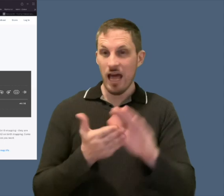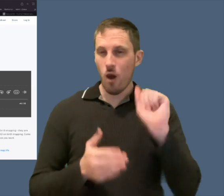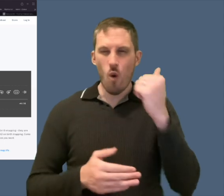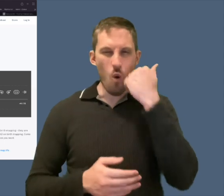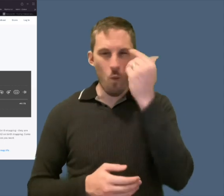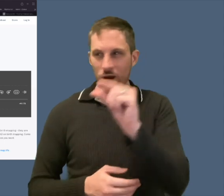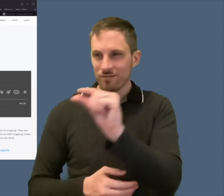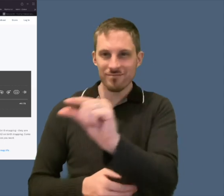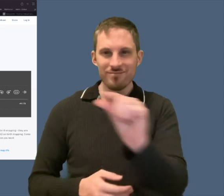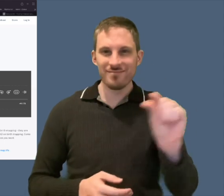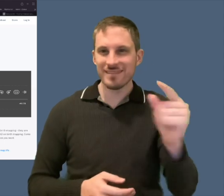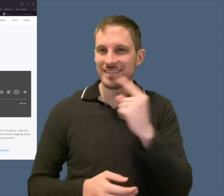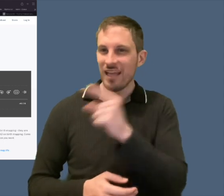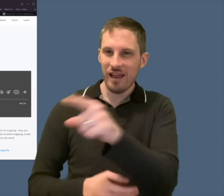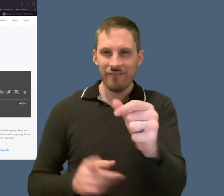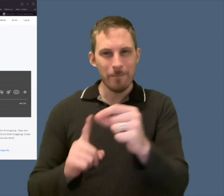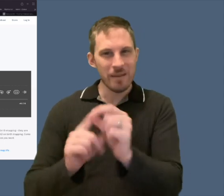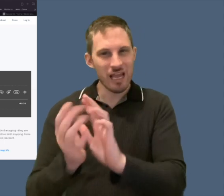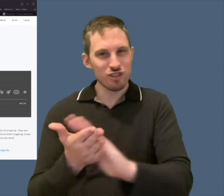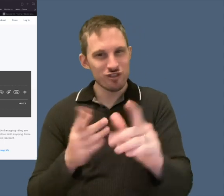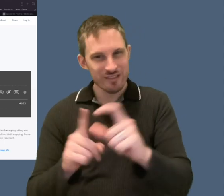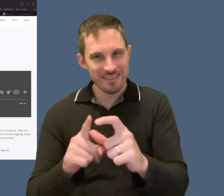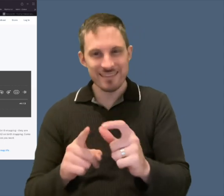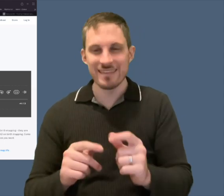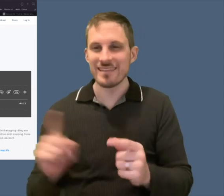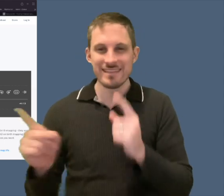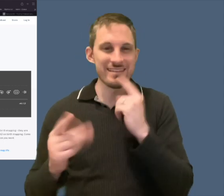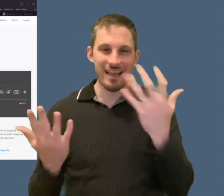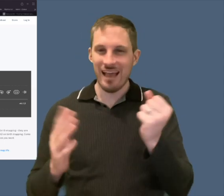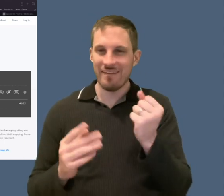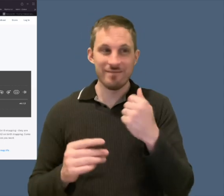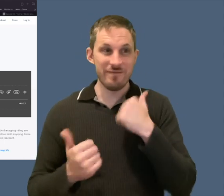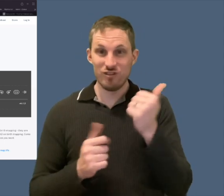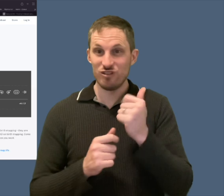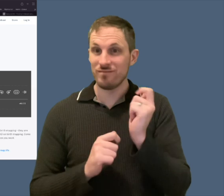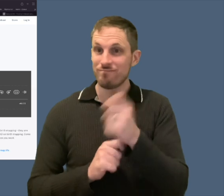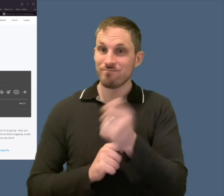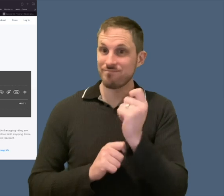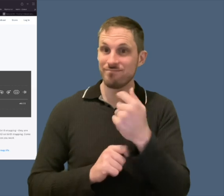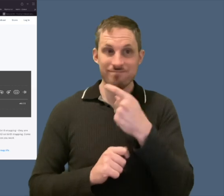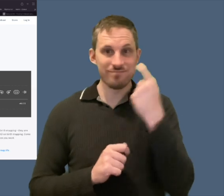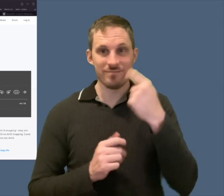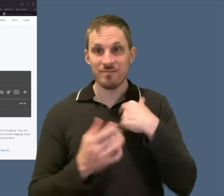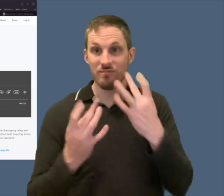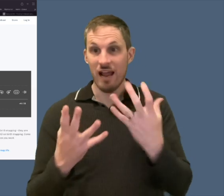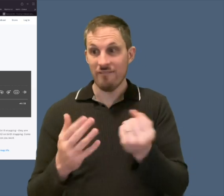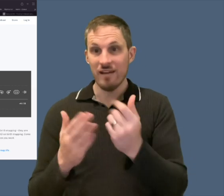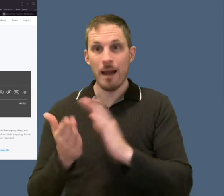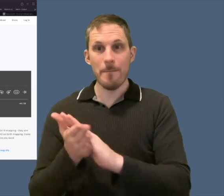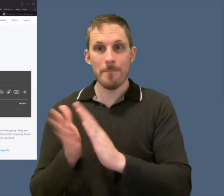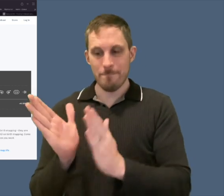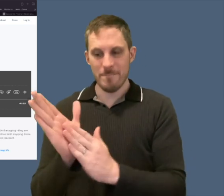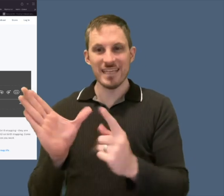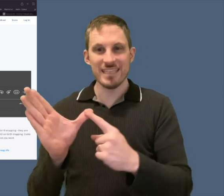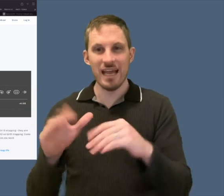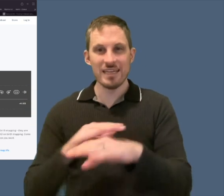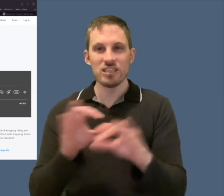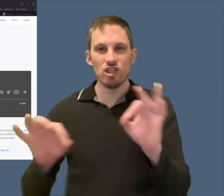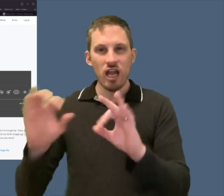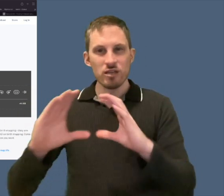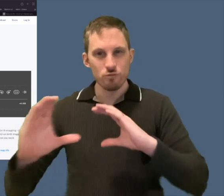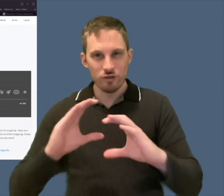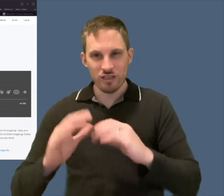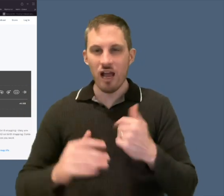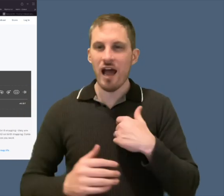Yes. It's like hook, line and sinker. I happen to have a master's in science communication.